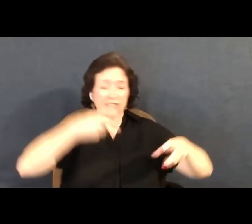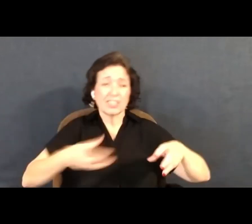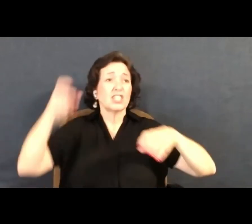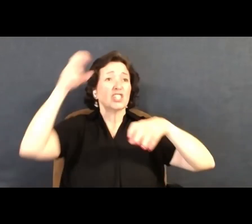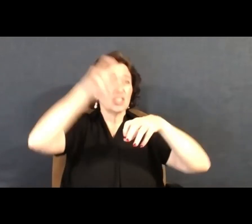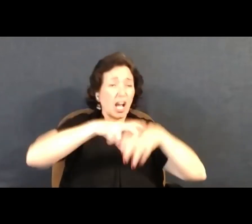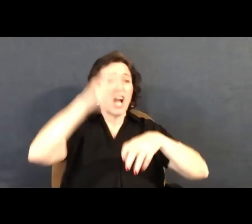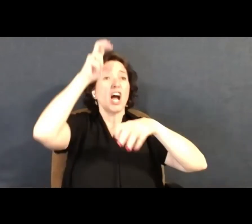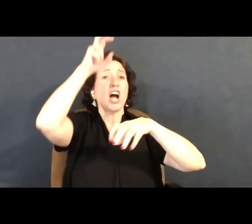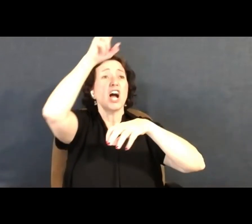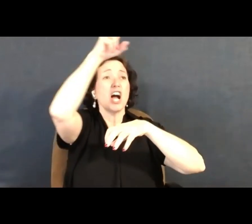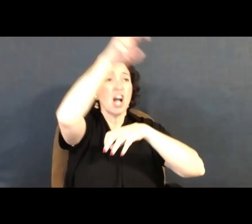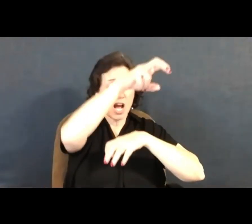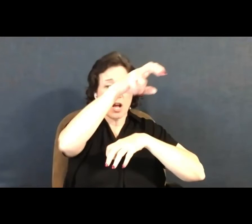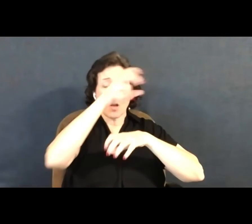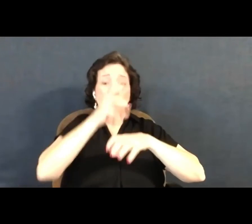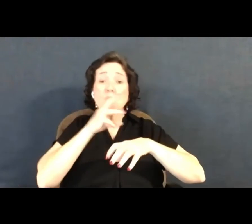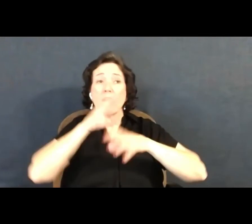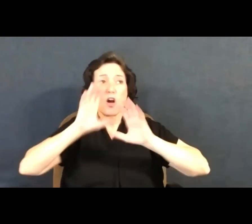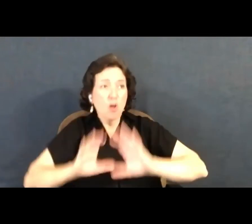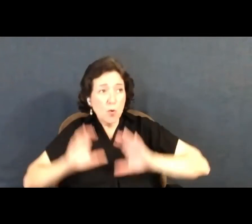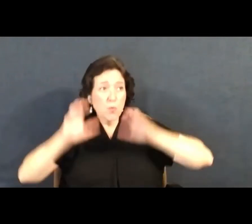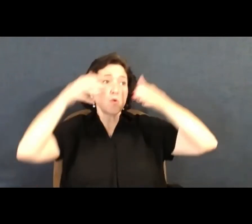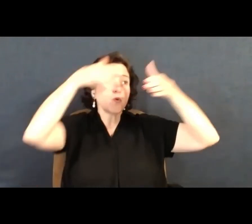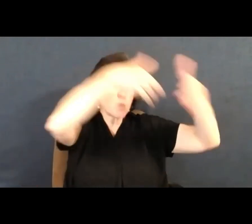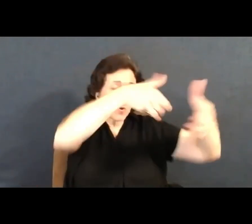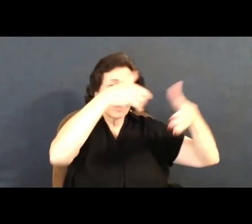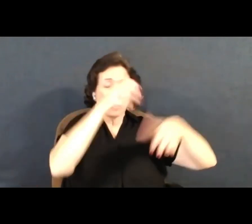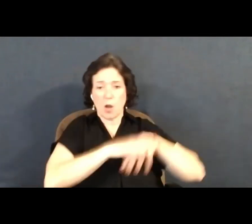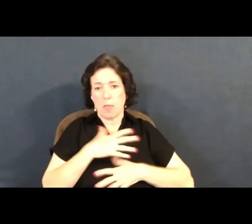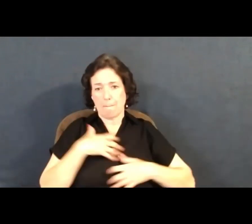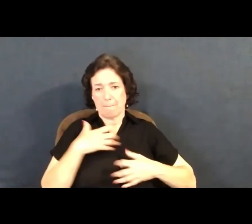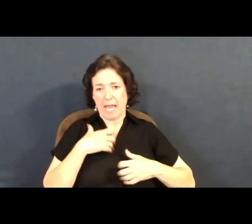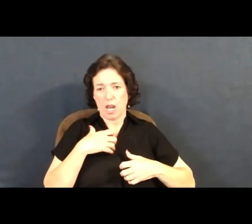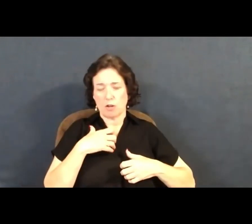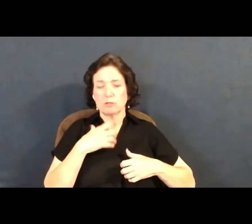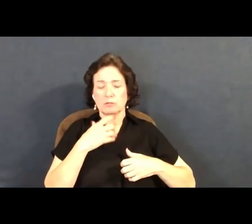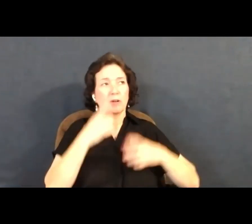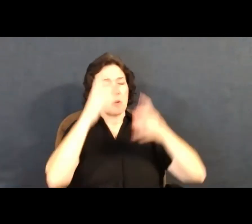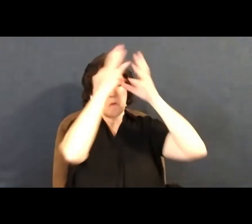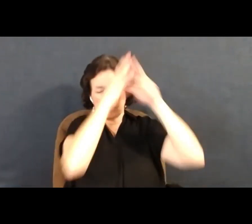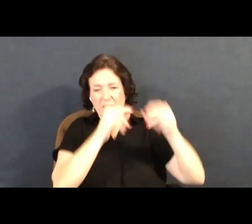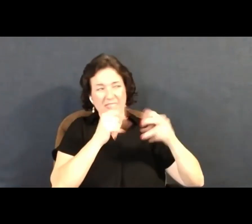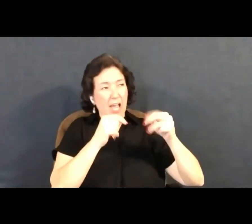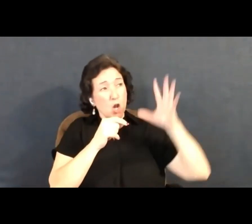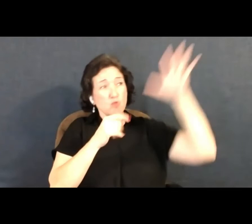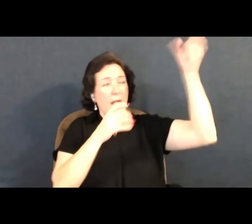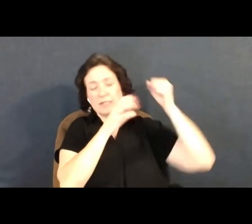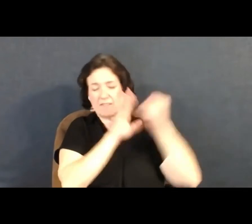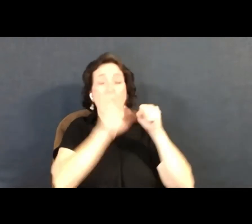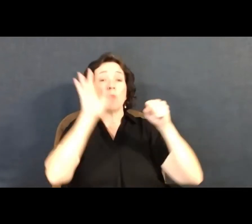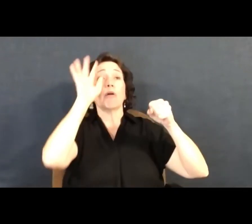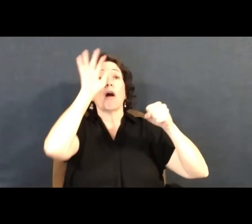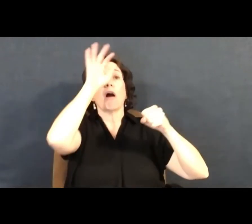into the air, throws water onto Old Bear, putting that fire out, grabs Old Bear and continues to fly over the side